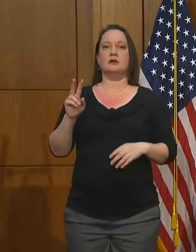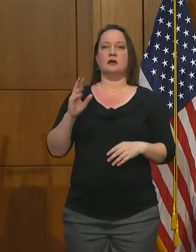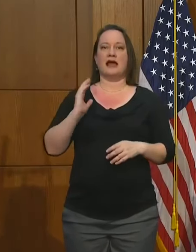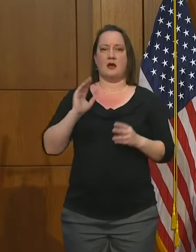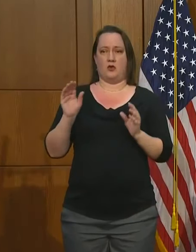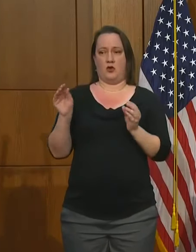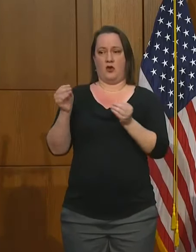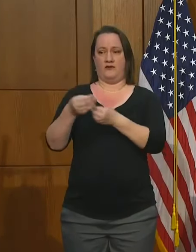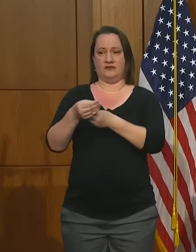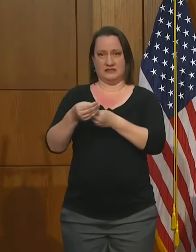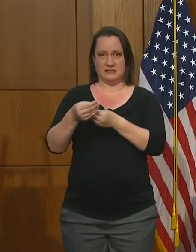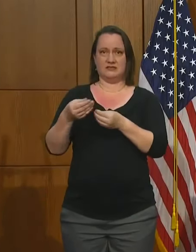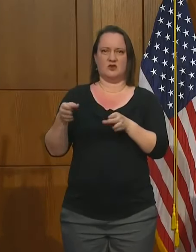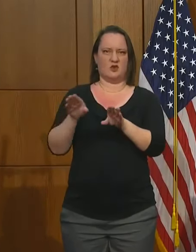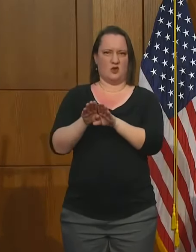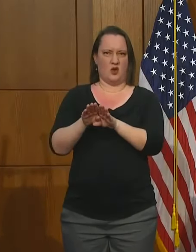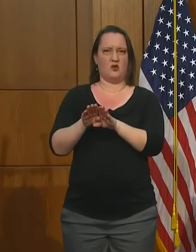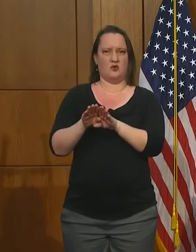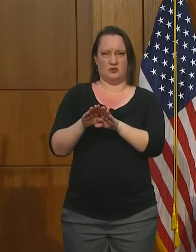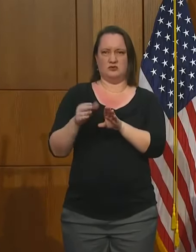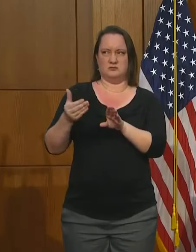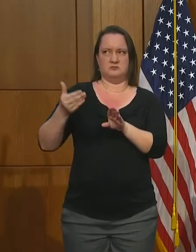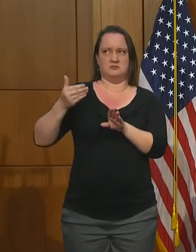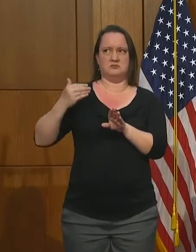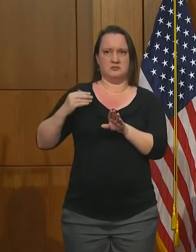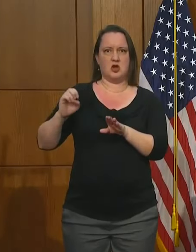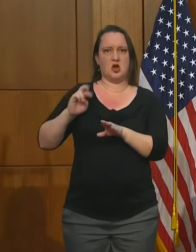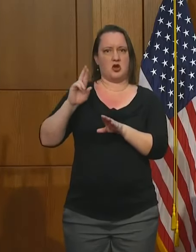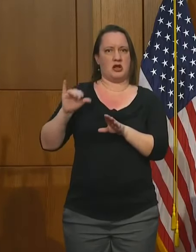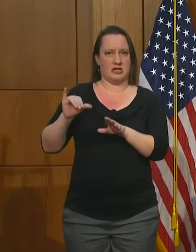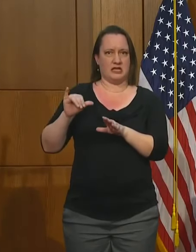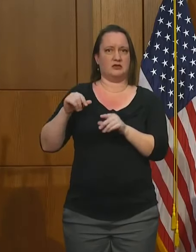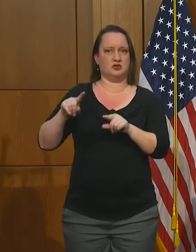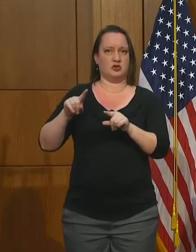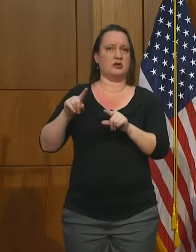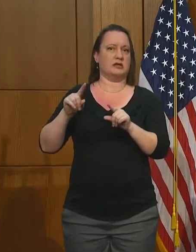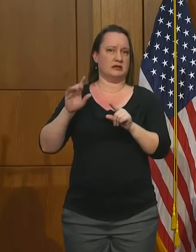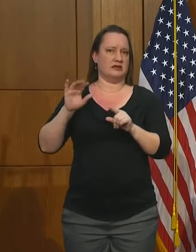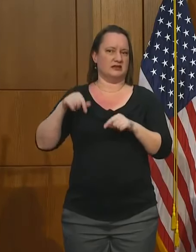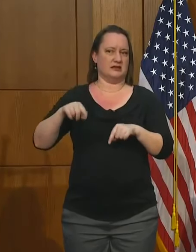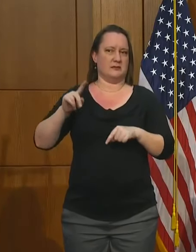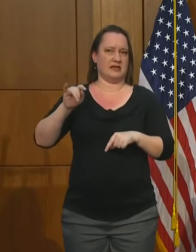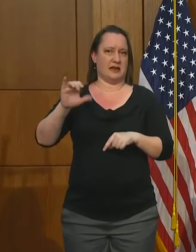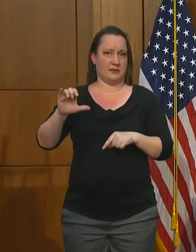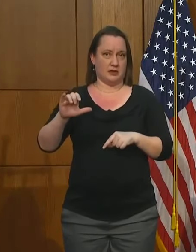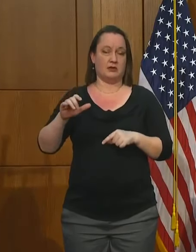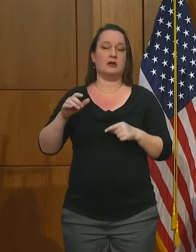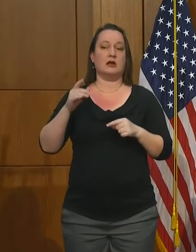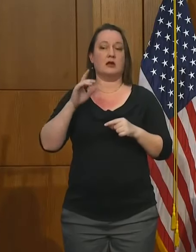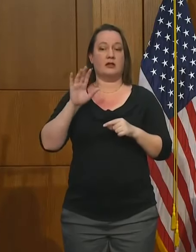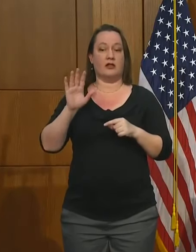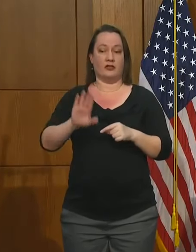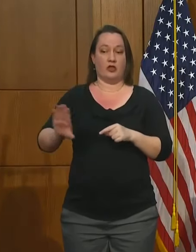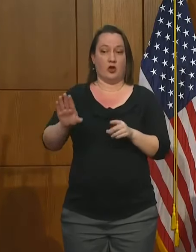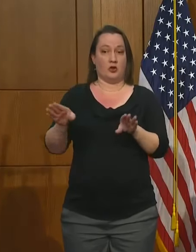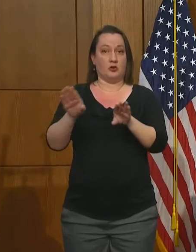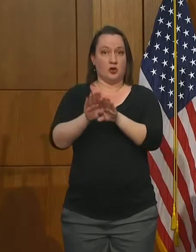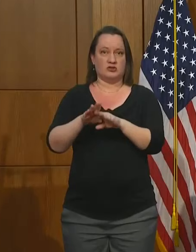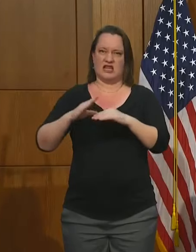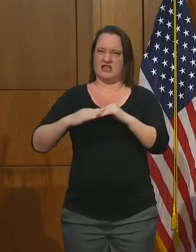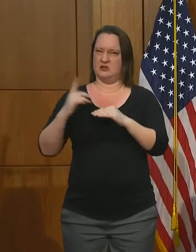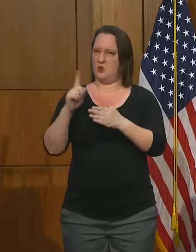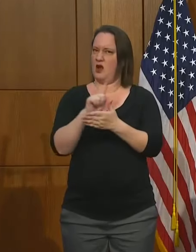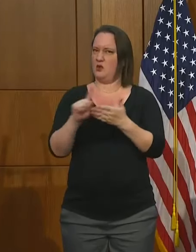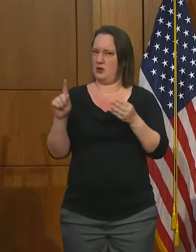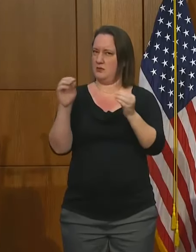DMV offices early in this pandemic. I am extending that closure for at least the next week. Online